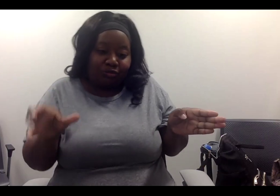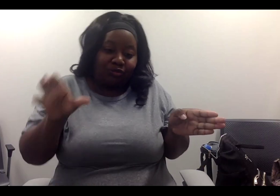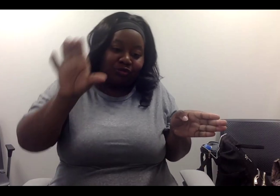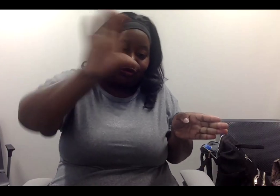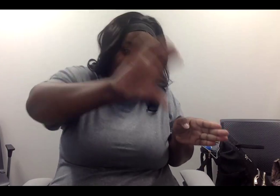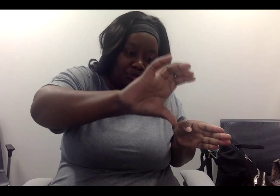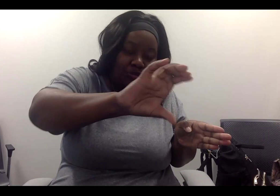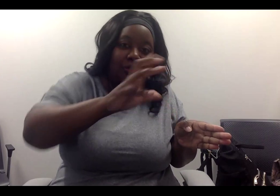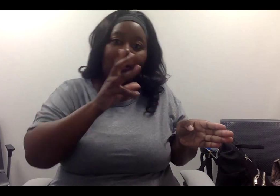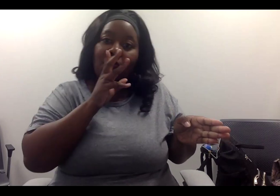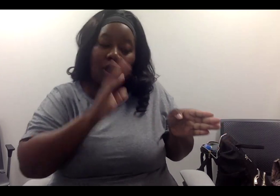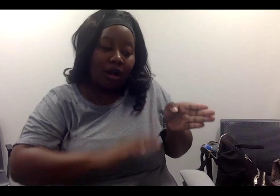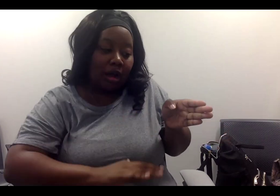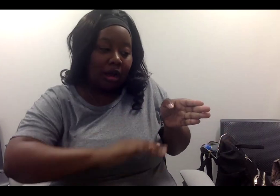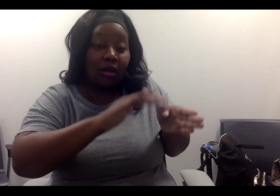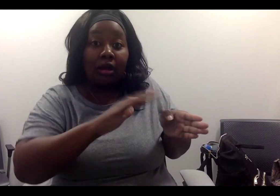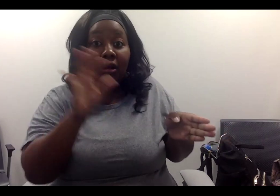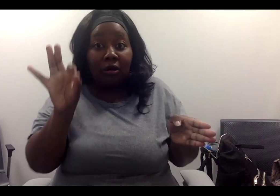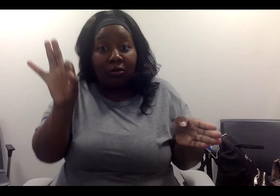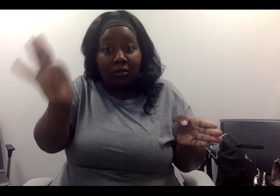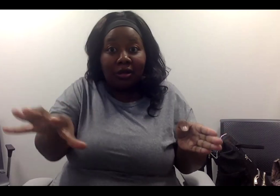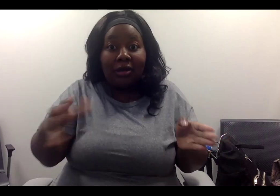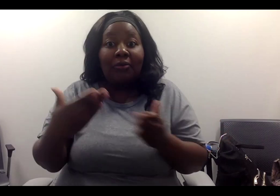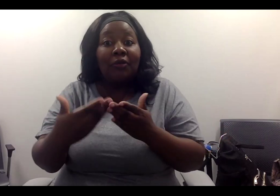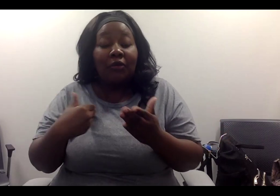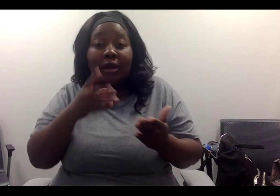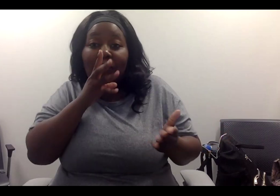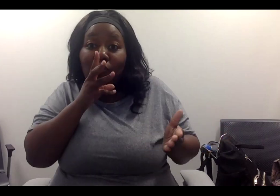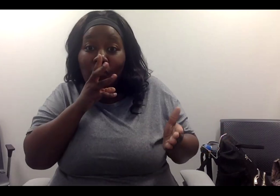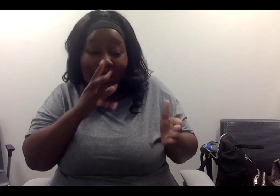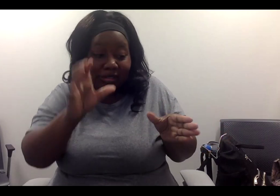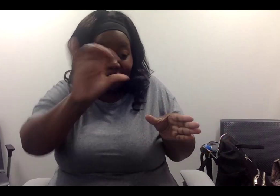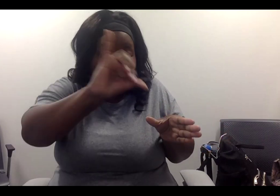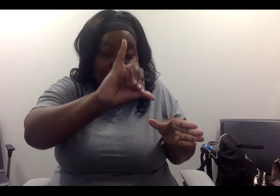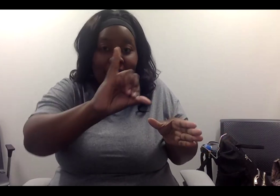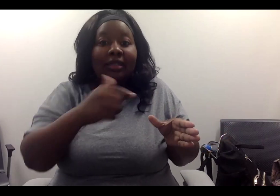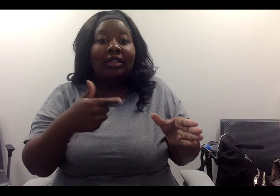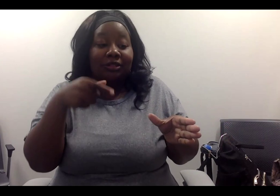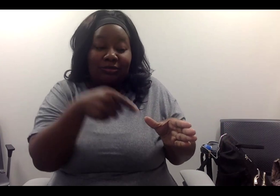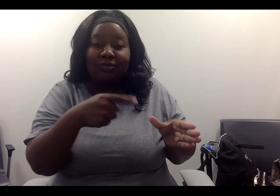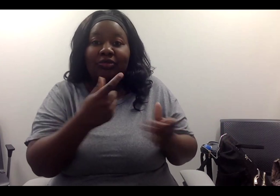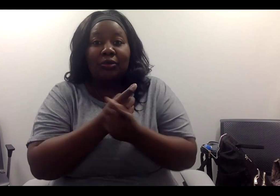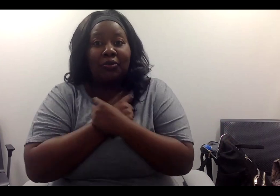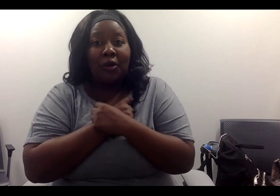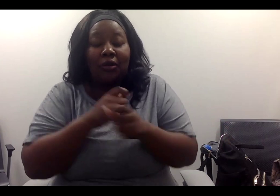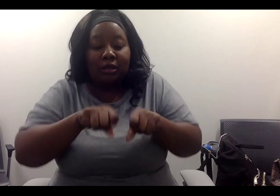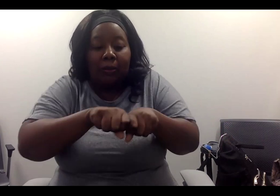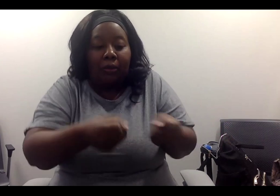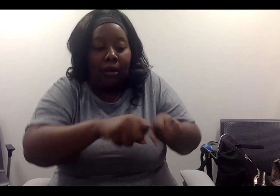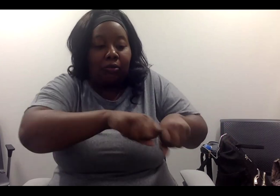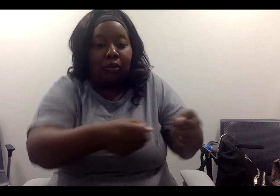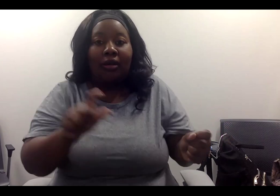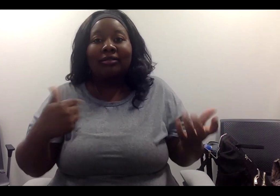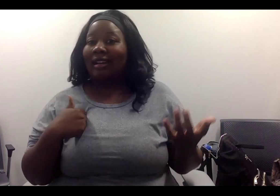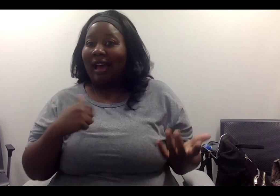before you add the bones to the water, it's probably a good idea to break that carcass apart a little bit. Okay, since I didn't do that, I had to use the tongs once it was